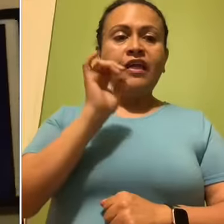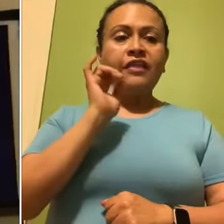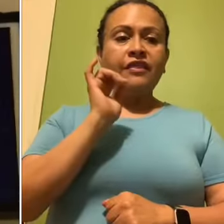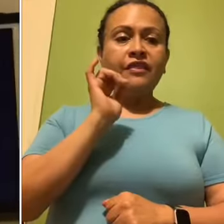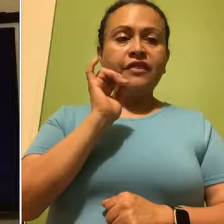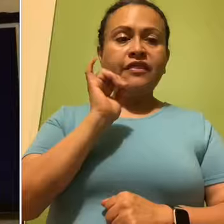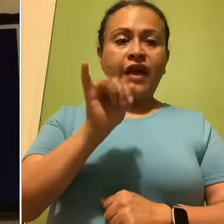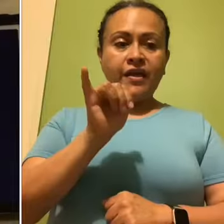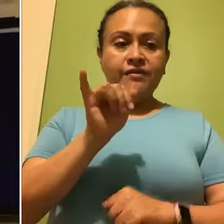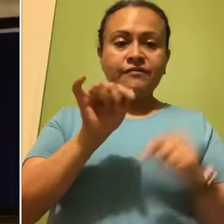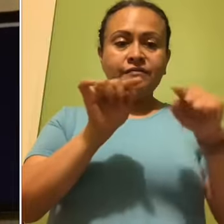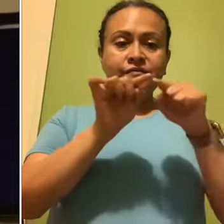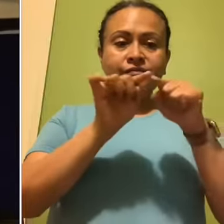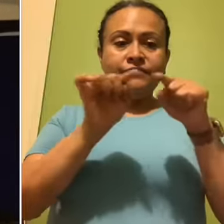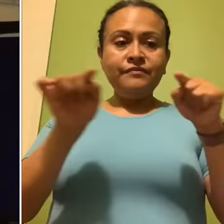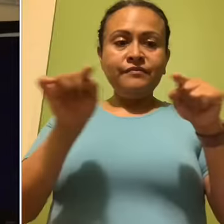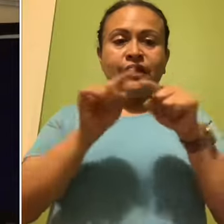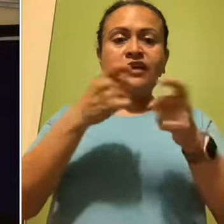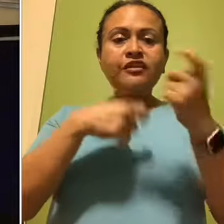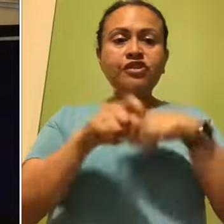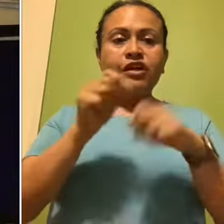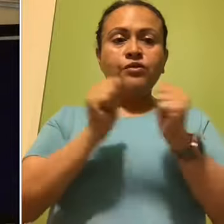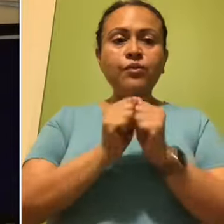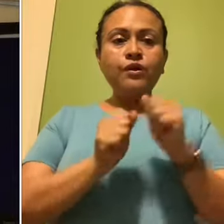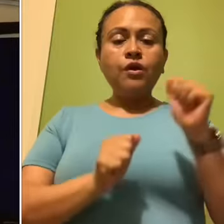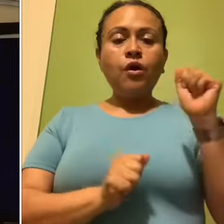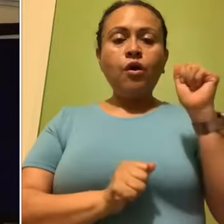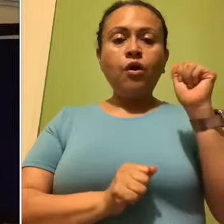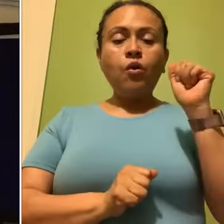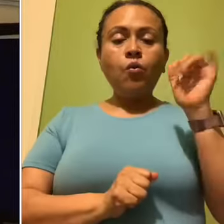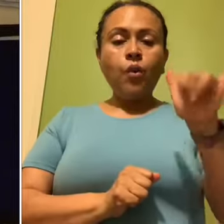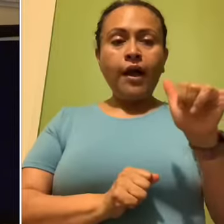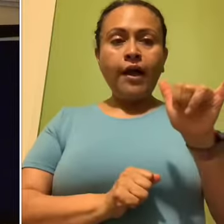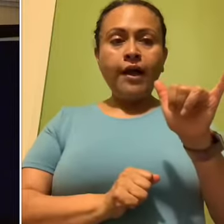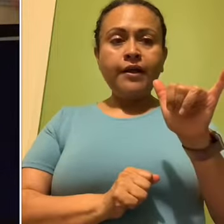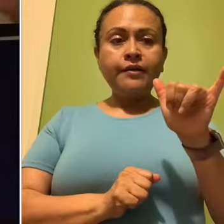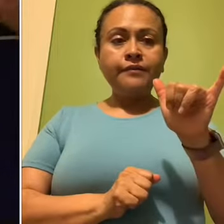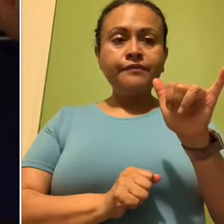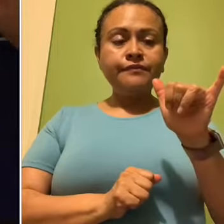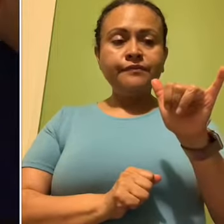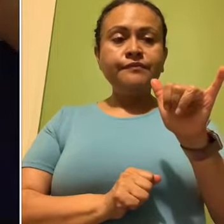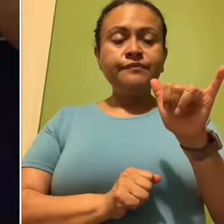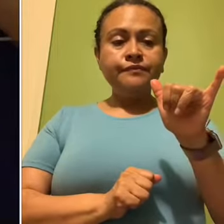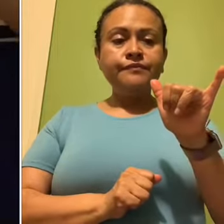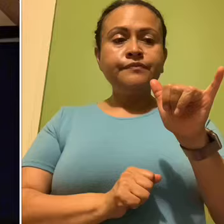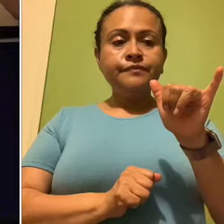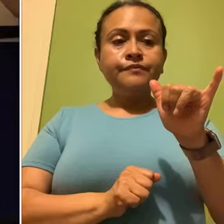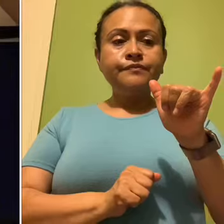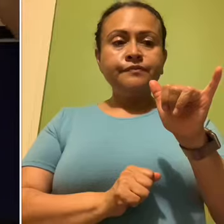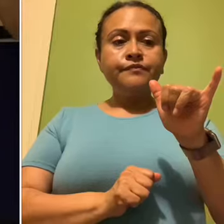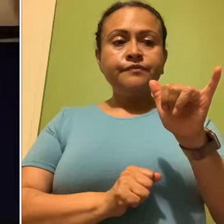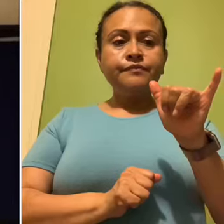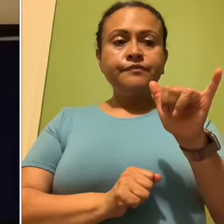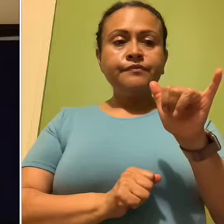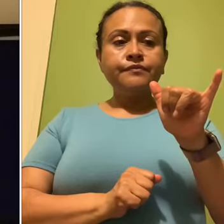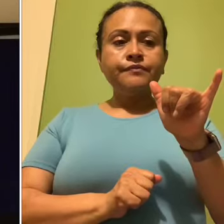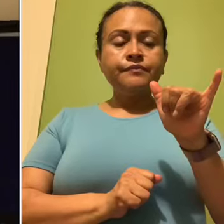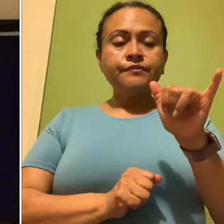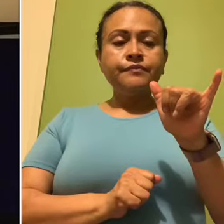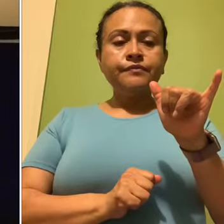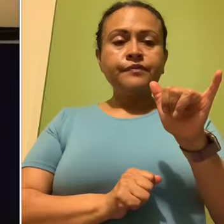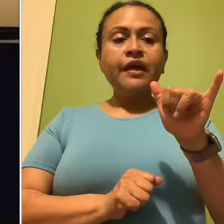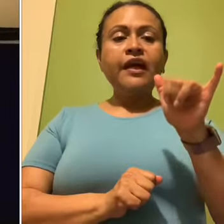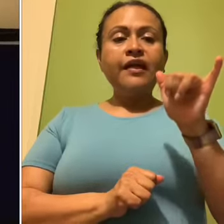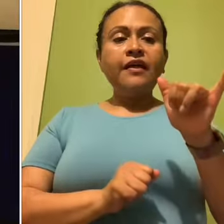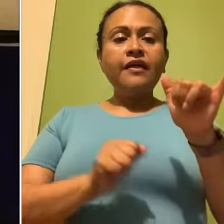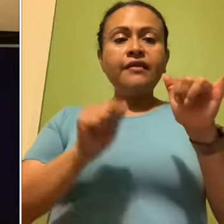is going to be that right over there. And what's our change in y? Well, this point's y value is right over